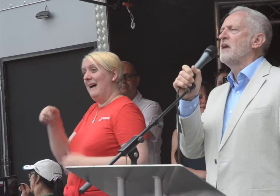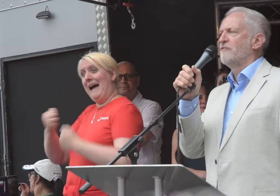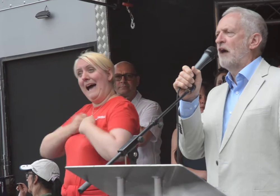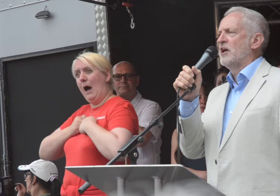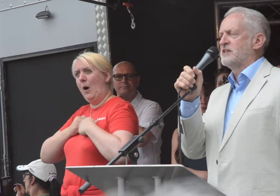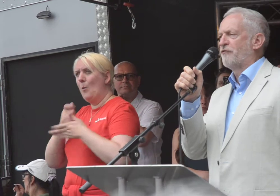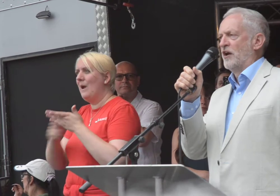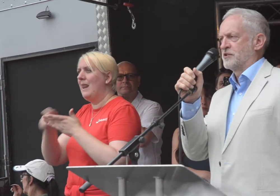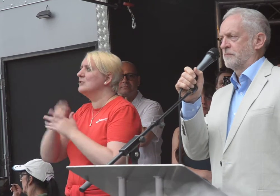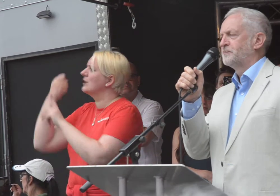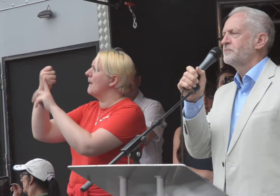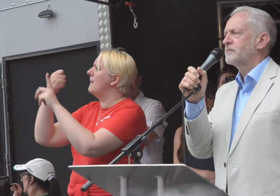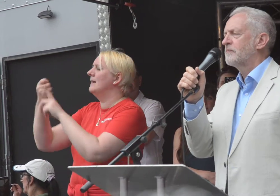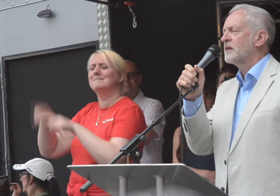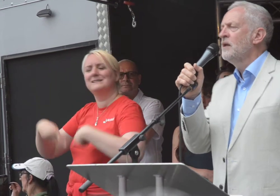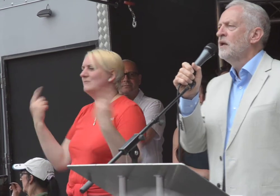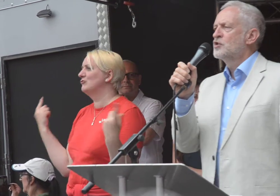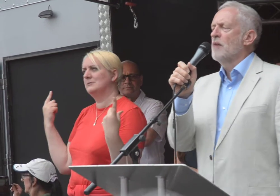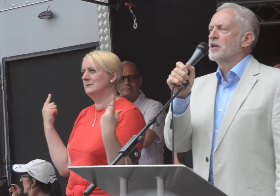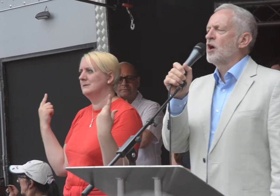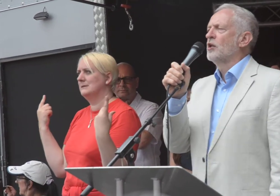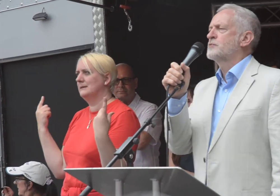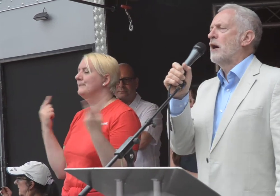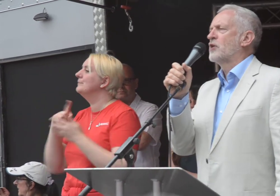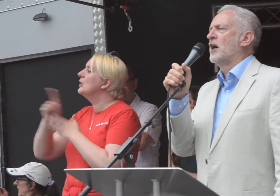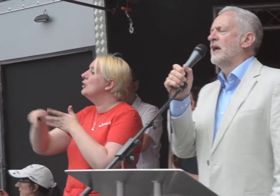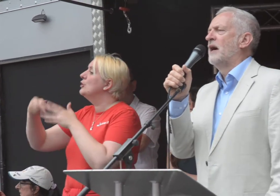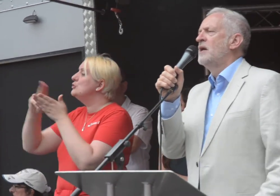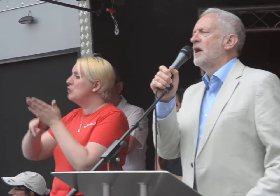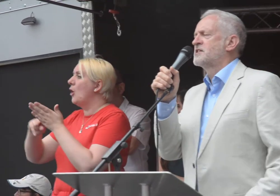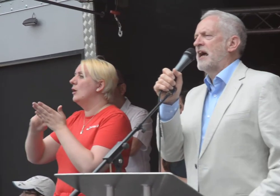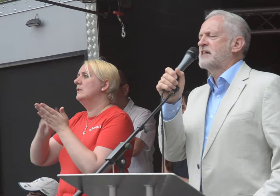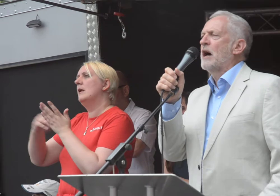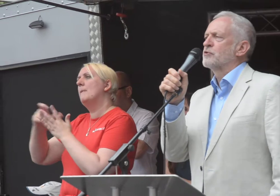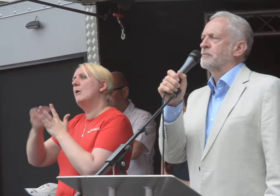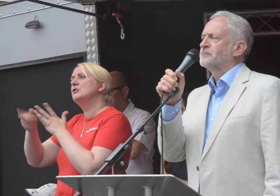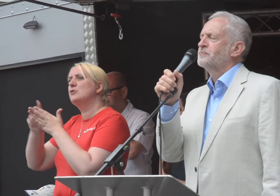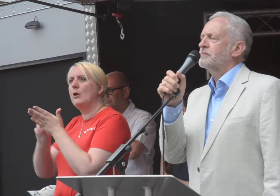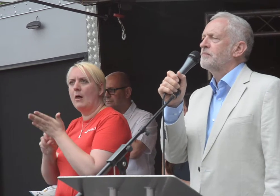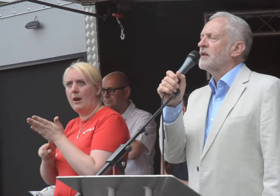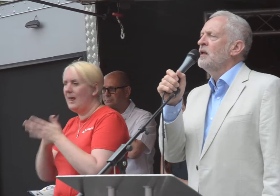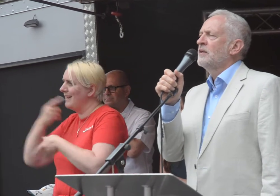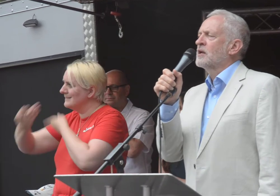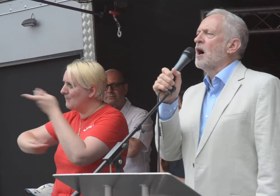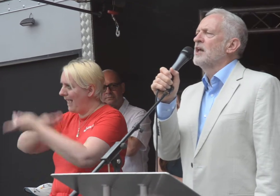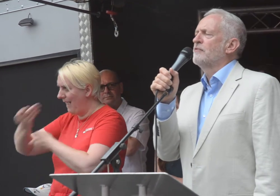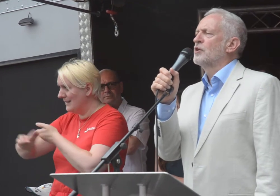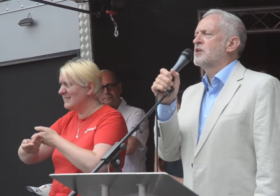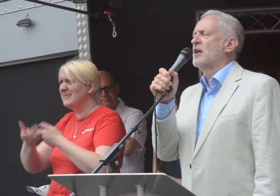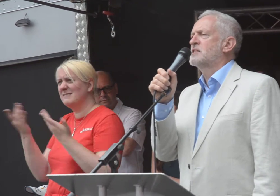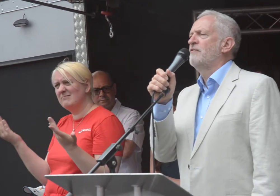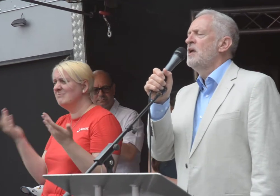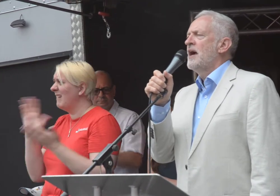very, very different. John McDonnell spoke earlier and set out the kind